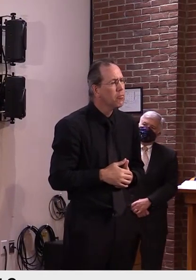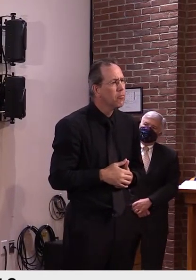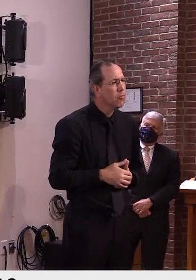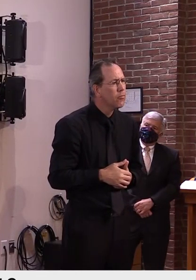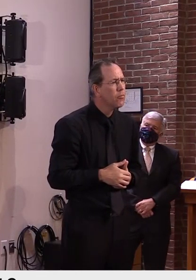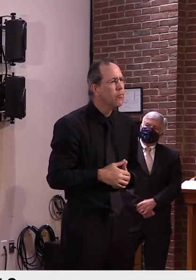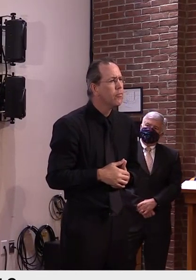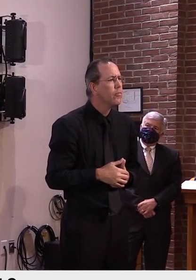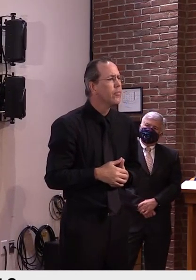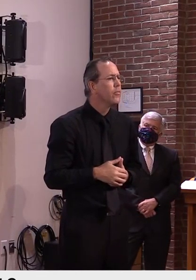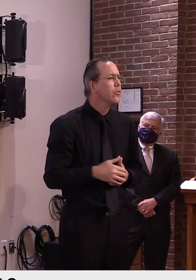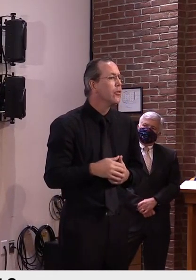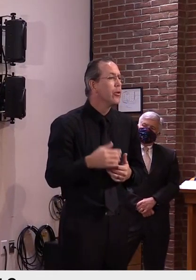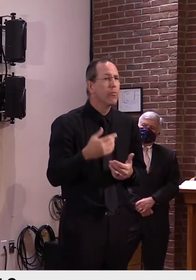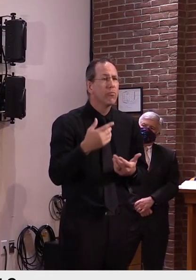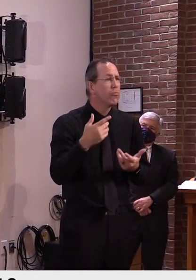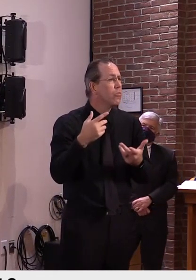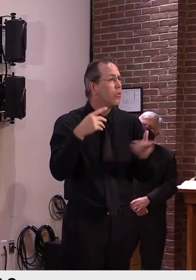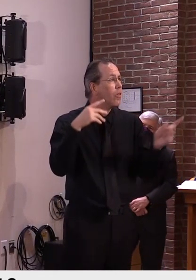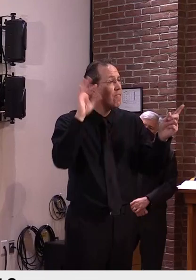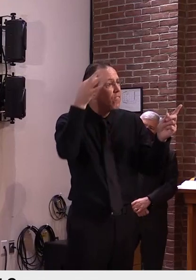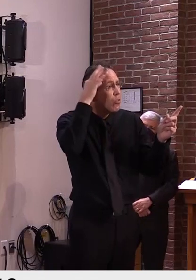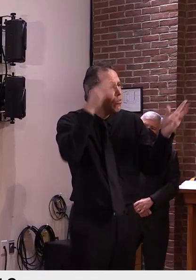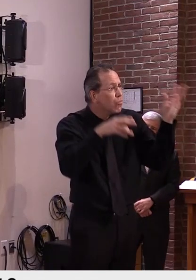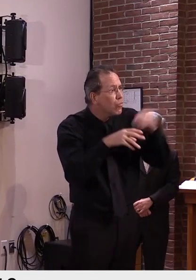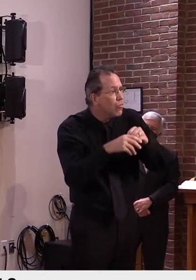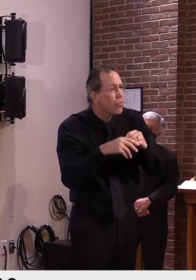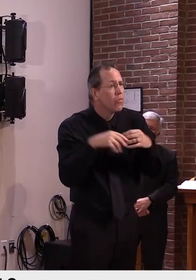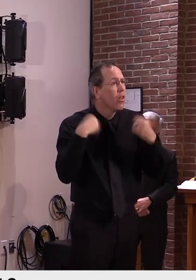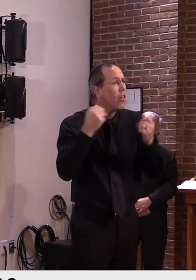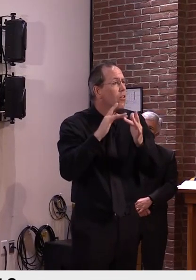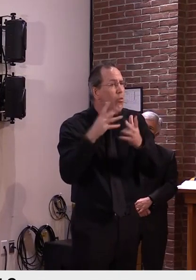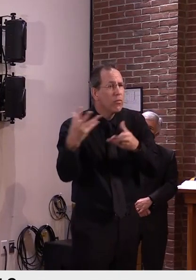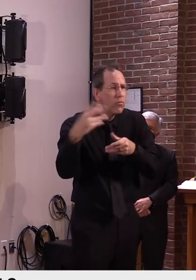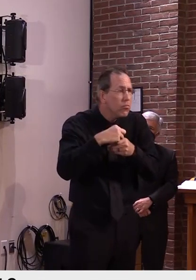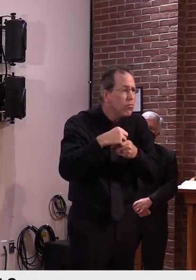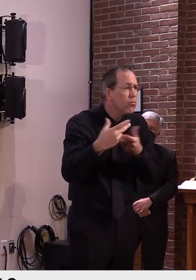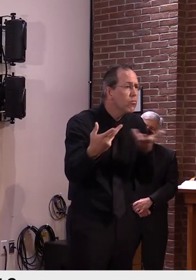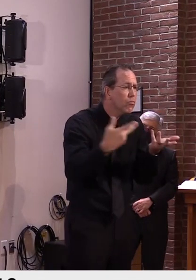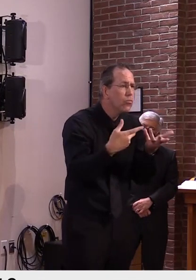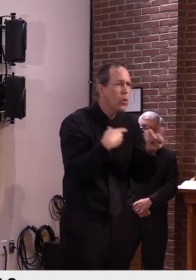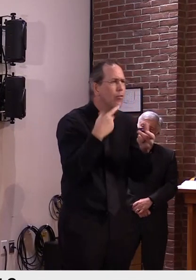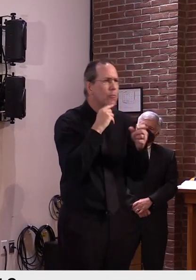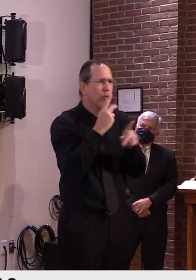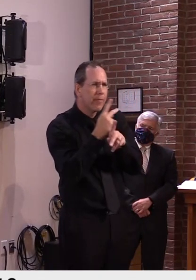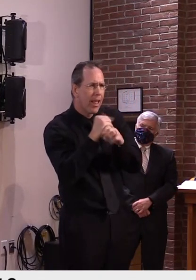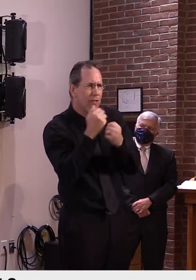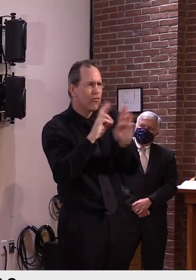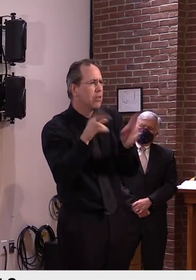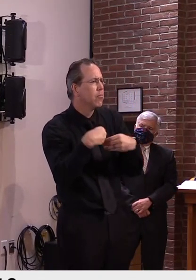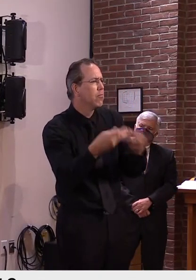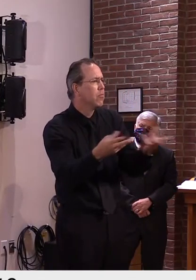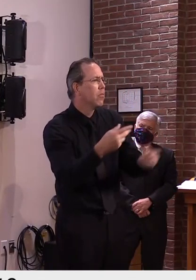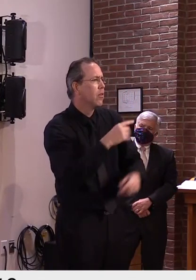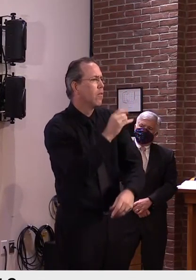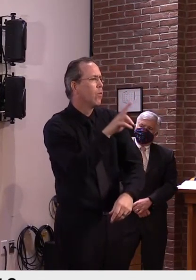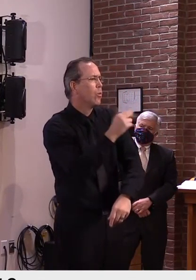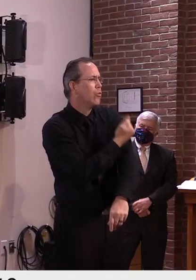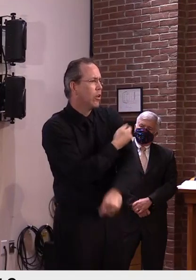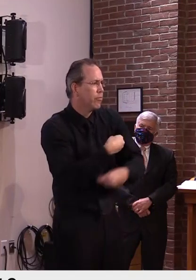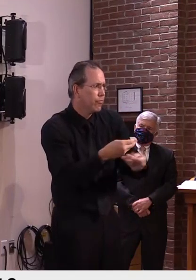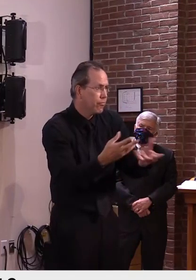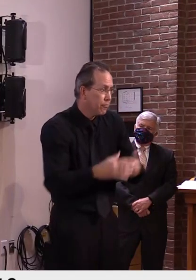part of a federally qualified health center, to deliver the vaccine in novel locations, like outside of